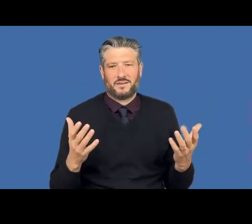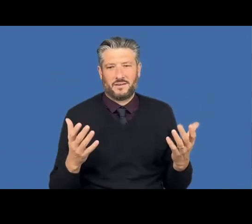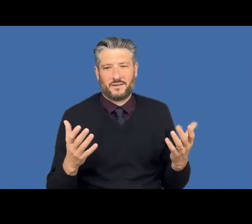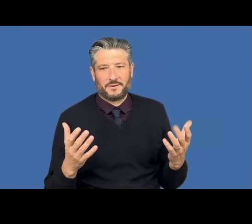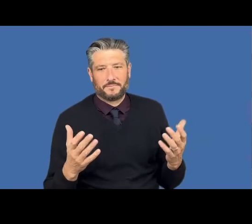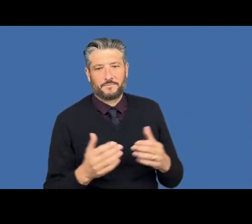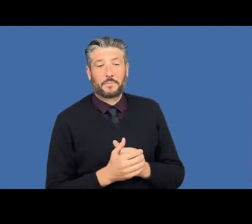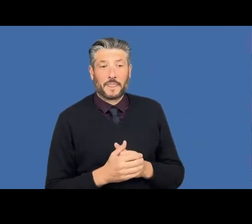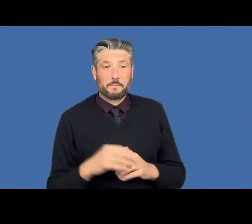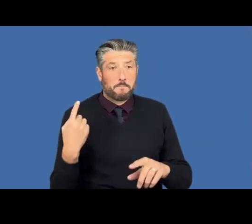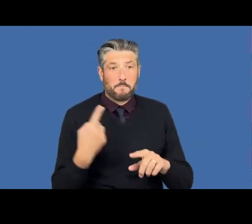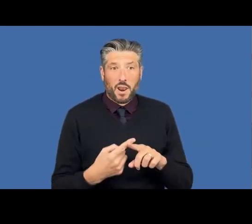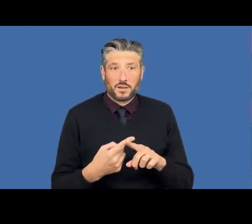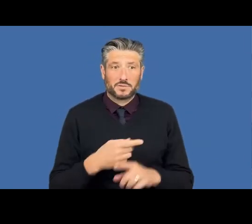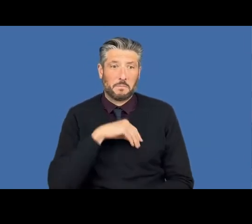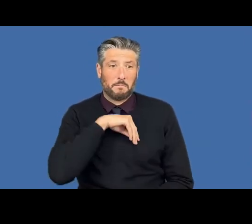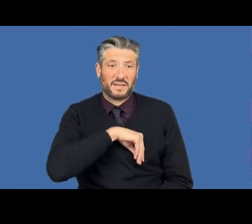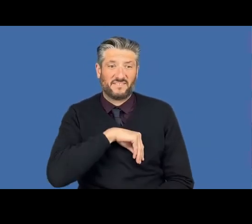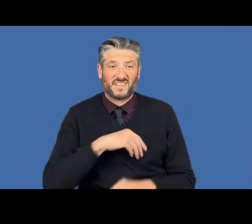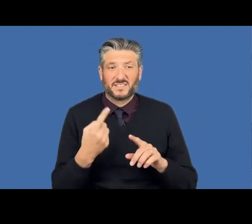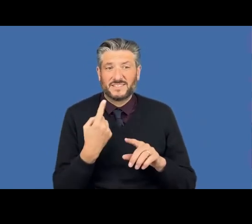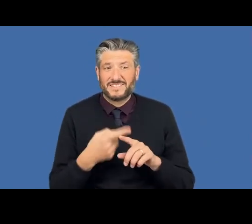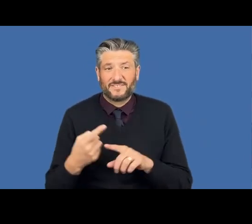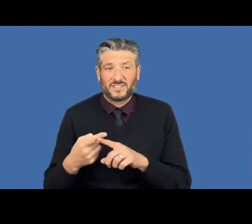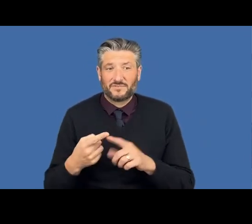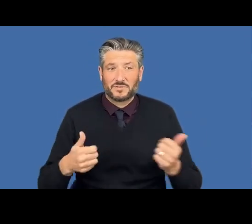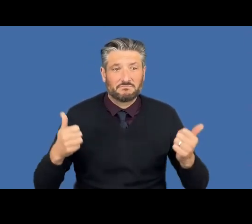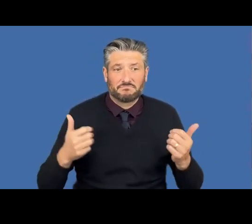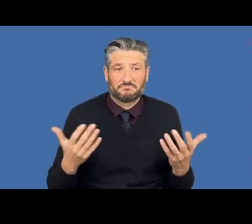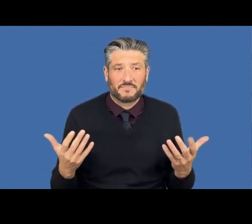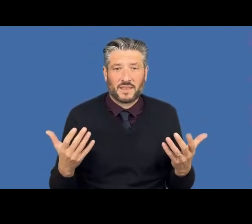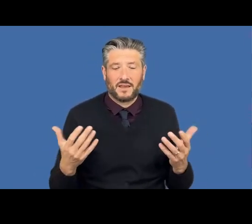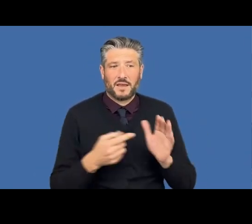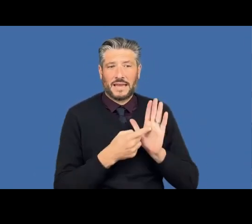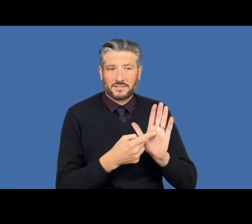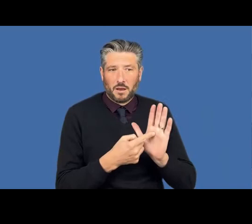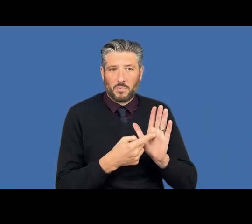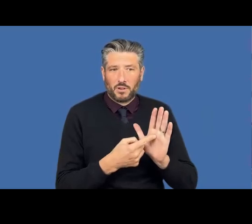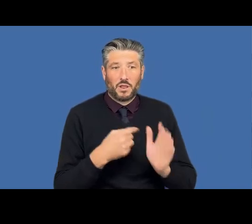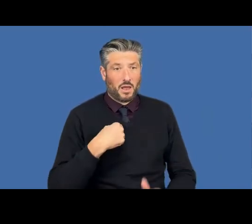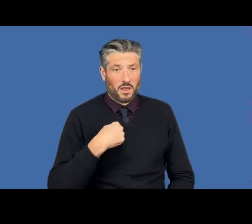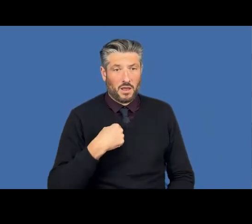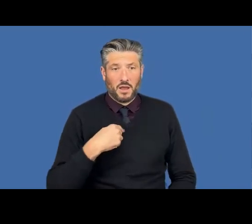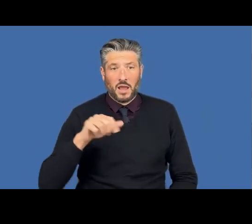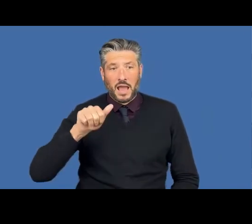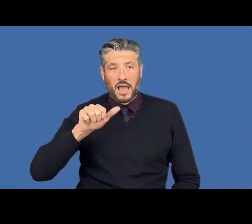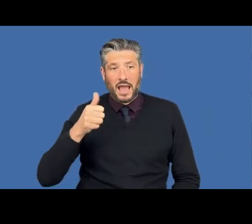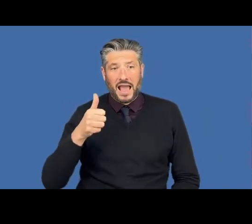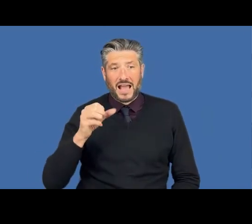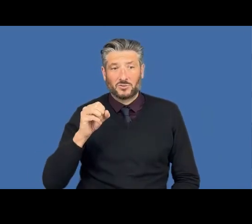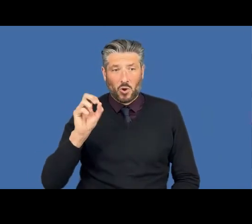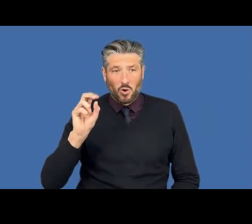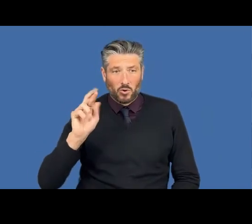other benefits, and they are not just for Atos, but for organizations in general. When you have an inclusive culture, you're